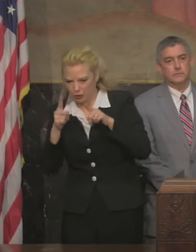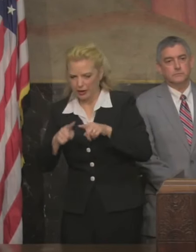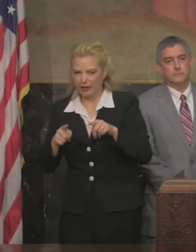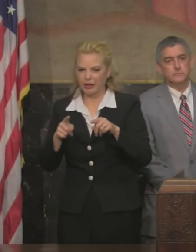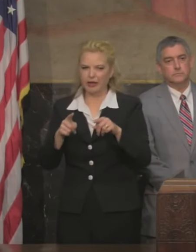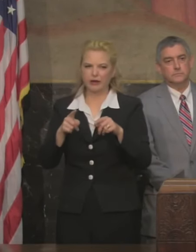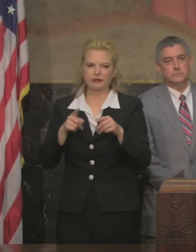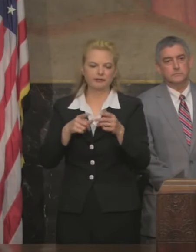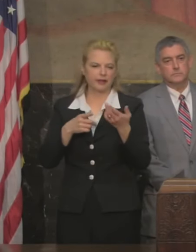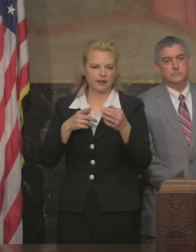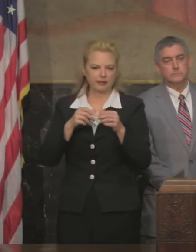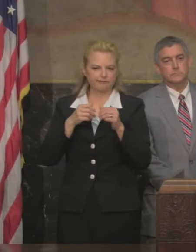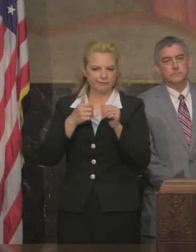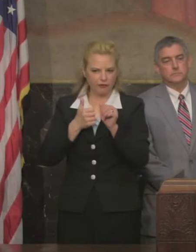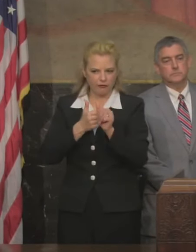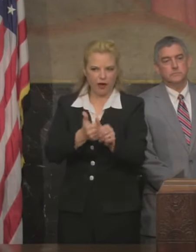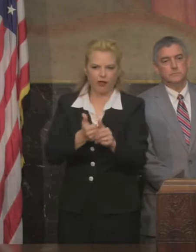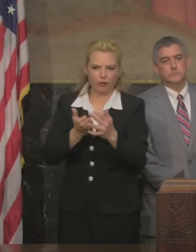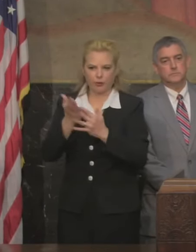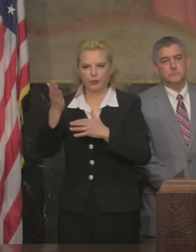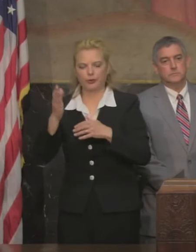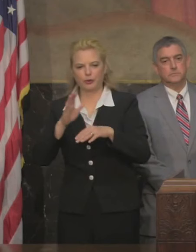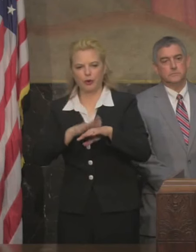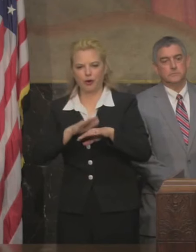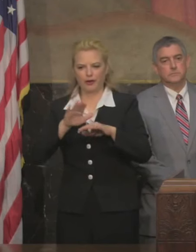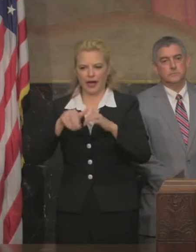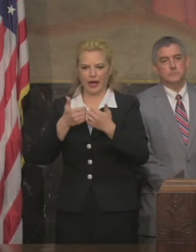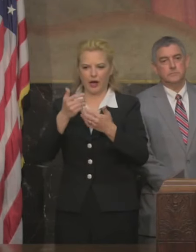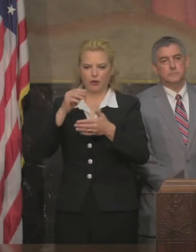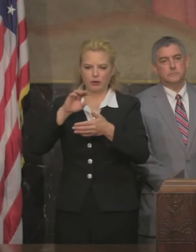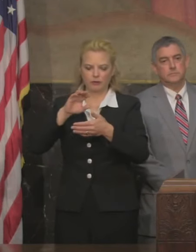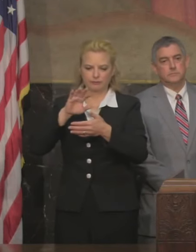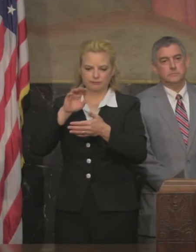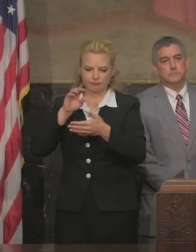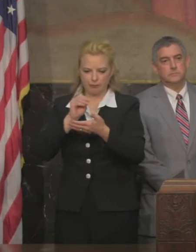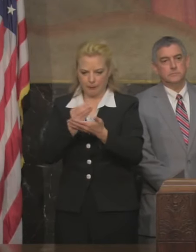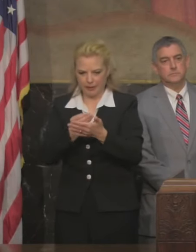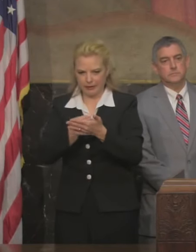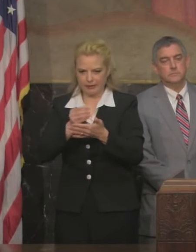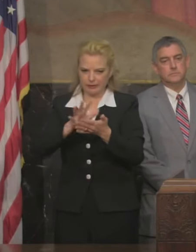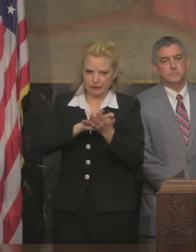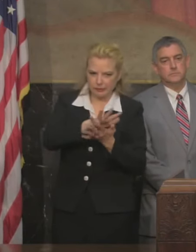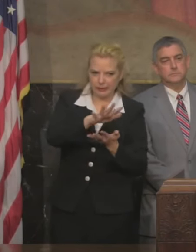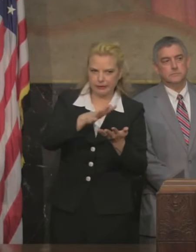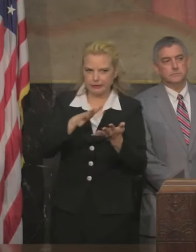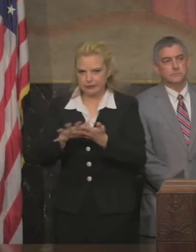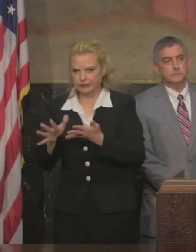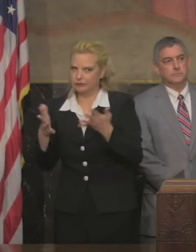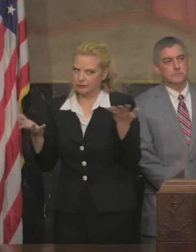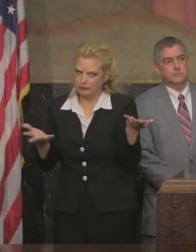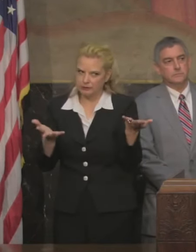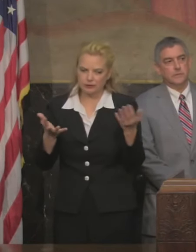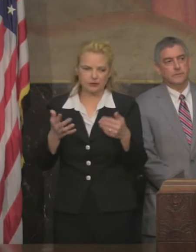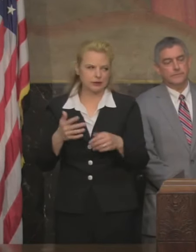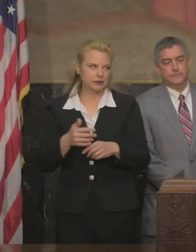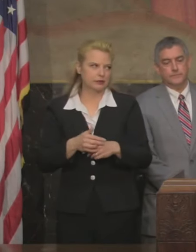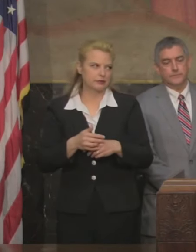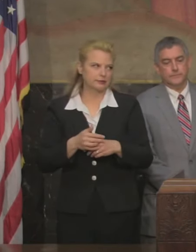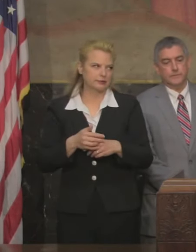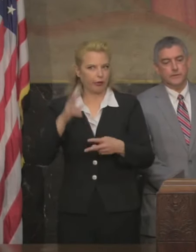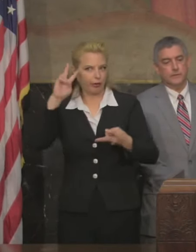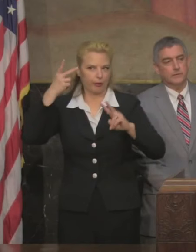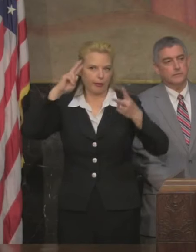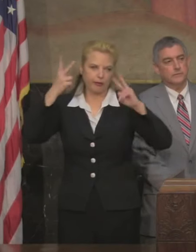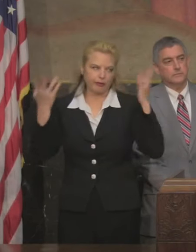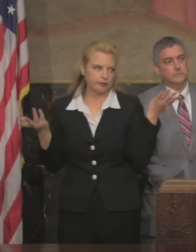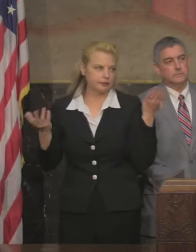that it's delineated. So that's why I was wondering if y'all are gonna delineate like which deferred maintenance projects, for example, in the bill. Well,